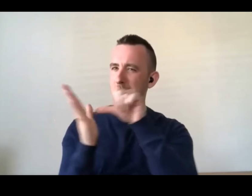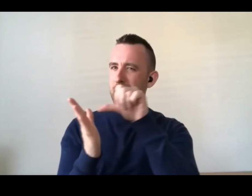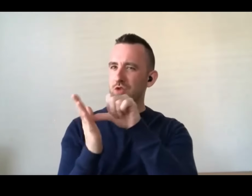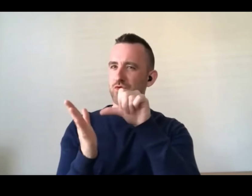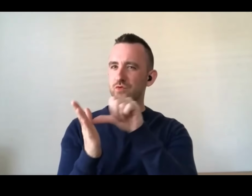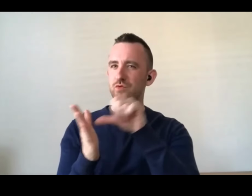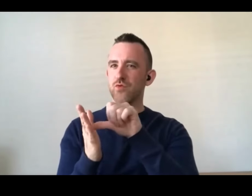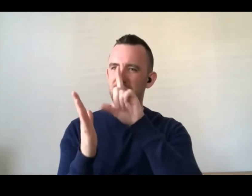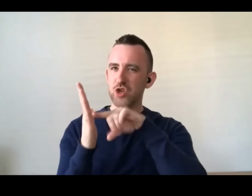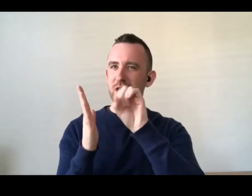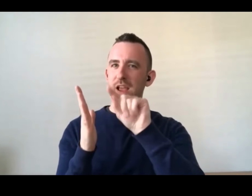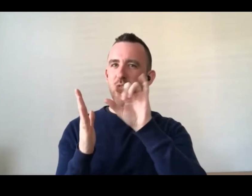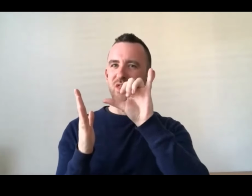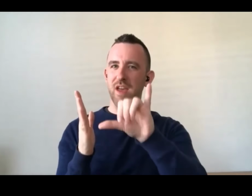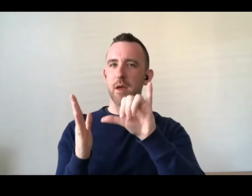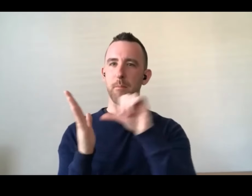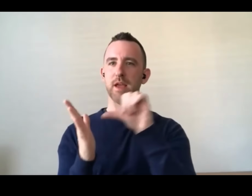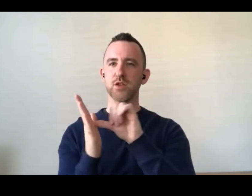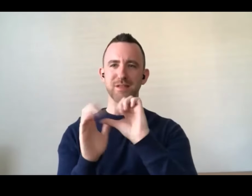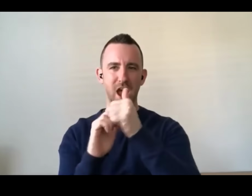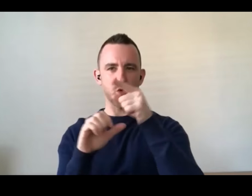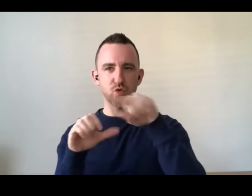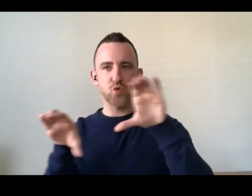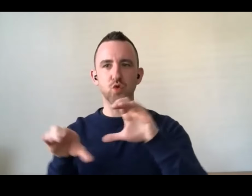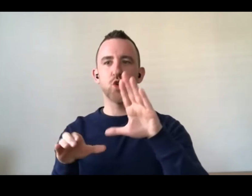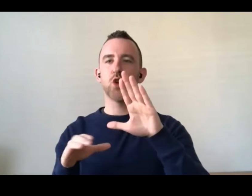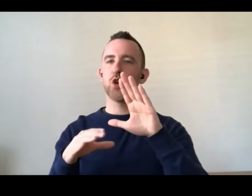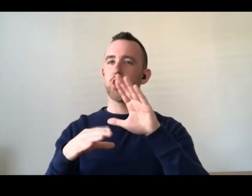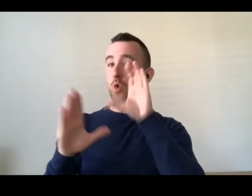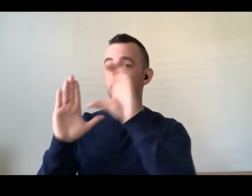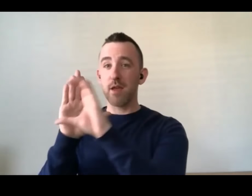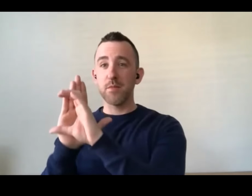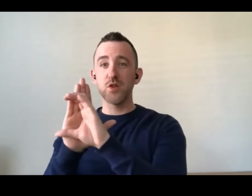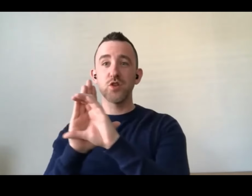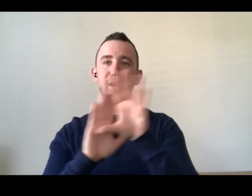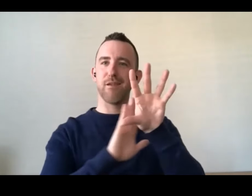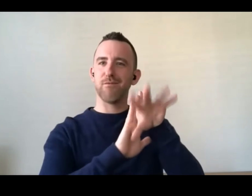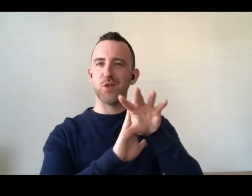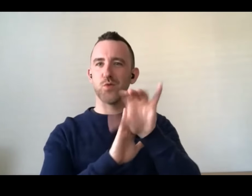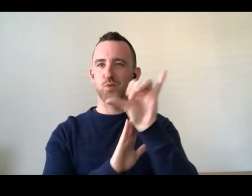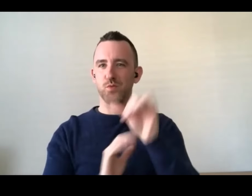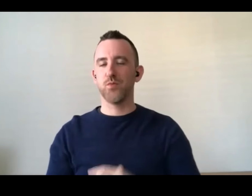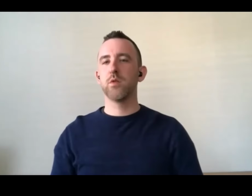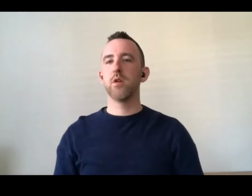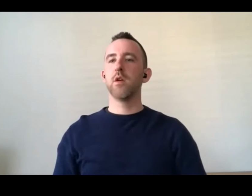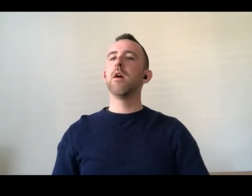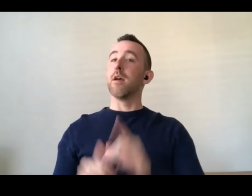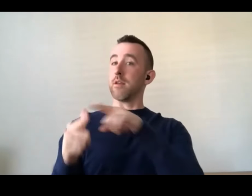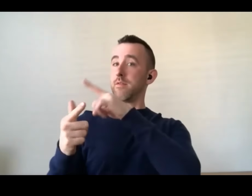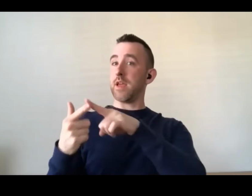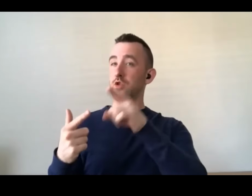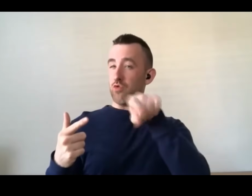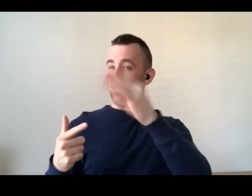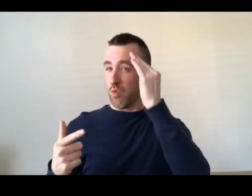check out that page. It has how you do your image and video. And then that way you'll